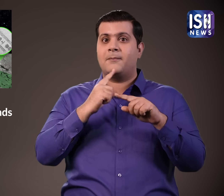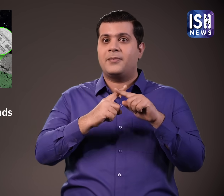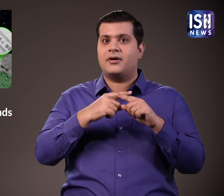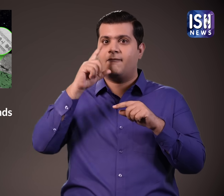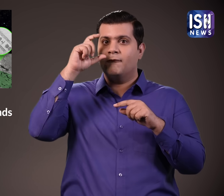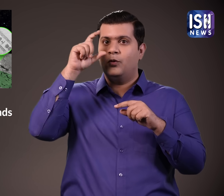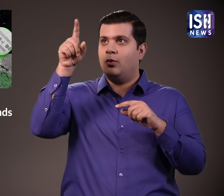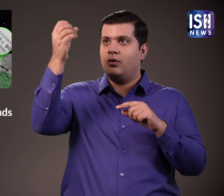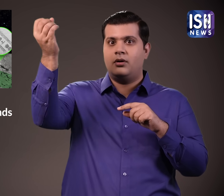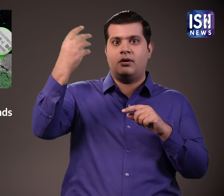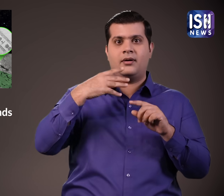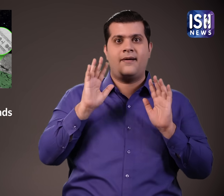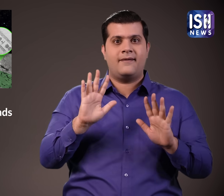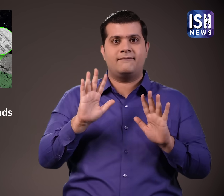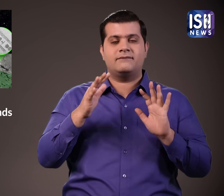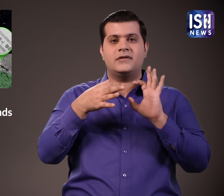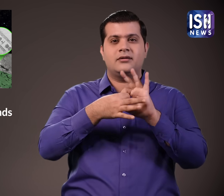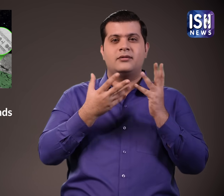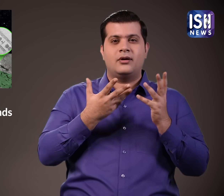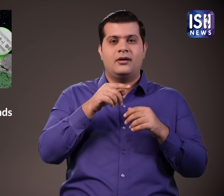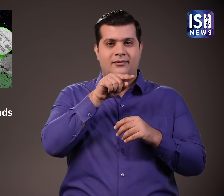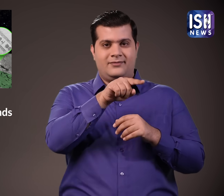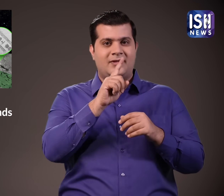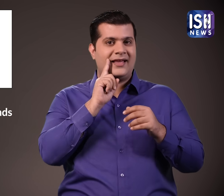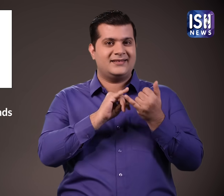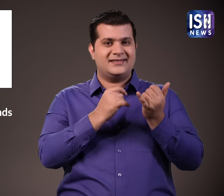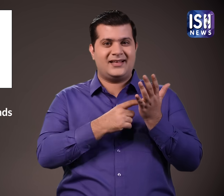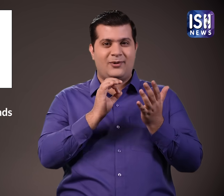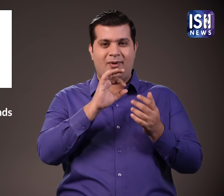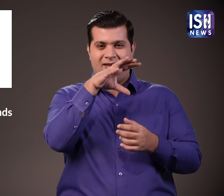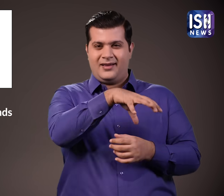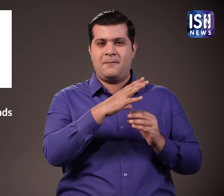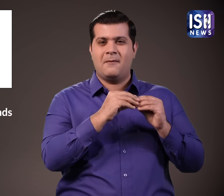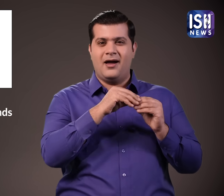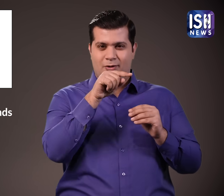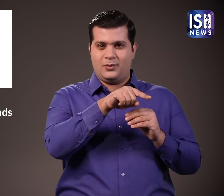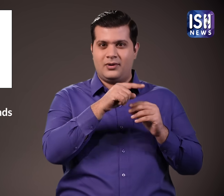The lander took photos of the landing during the descent and sent it to ISRO back on Earth.